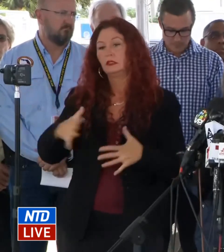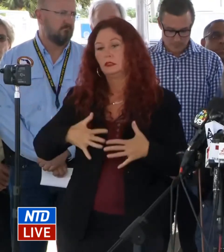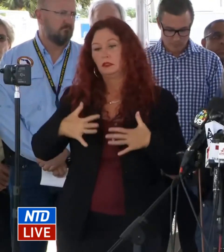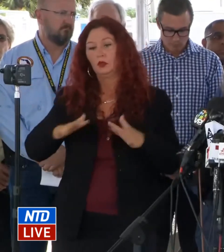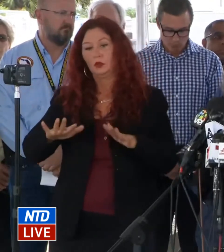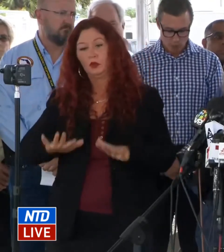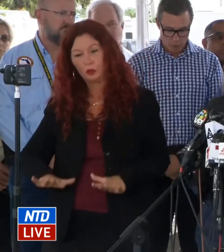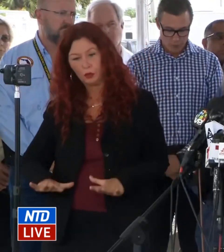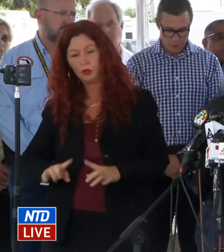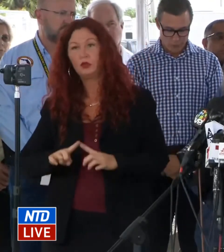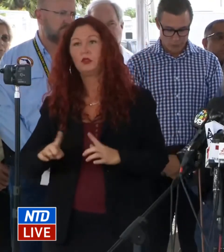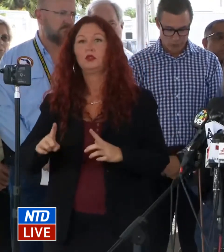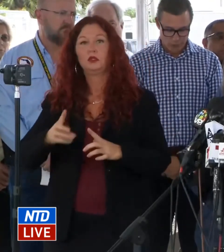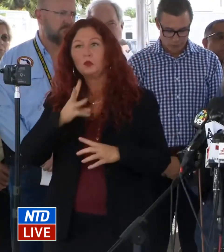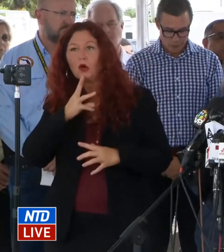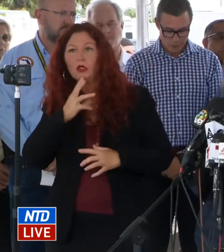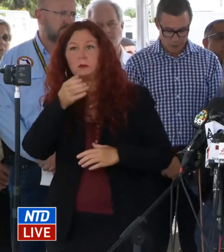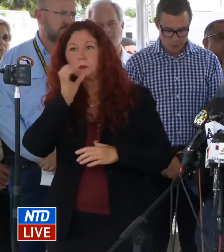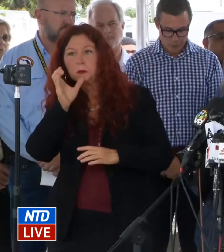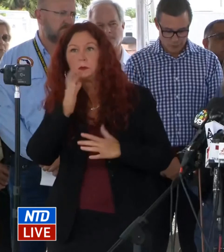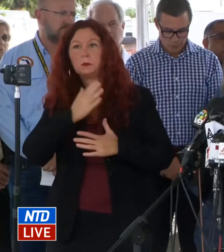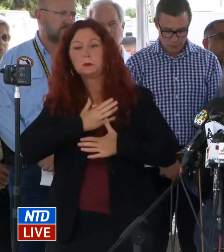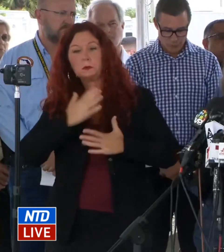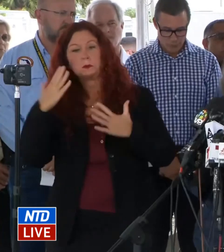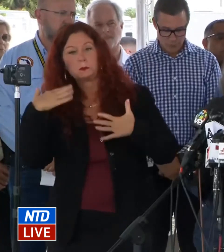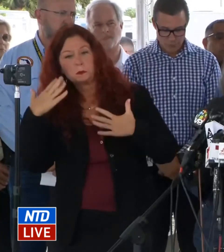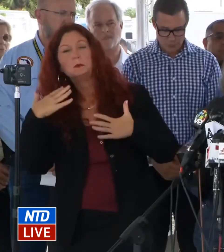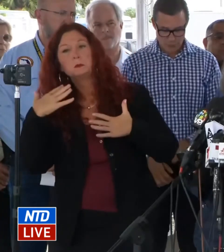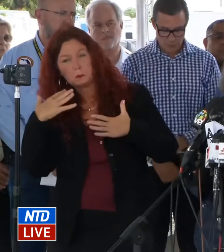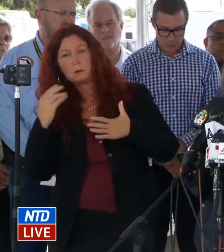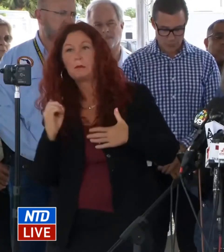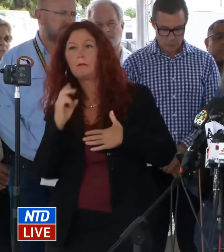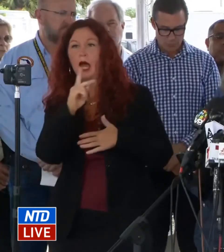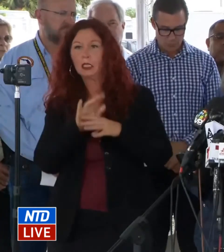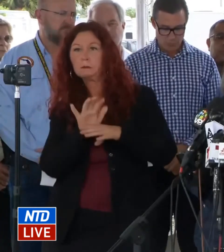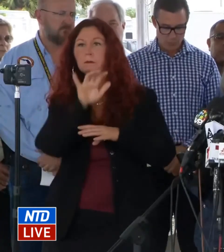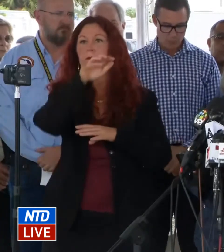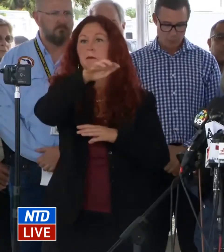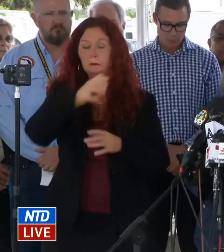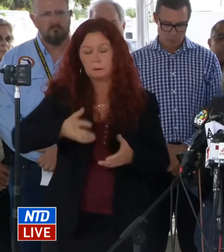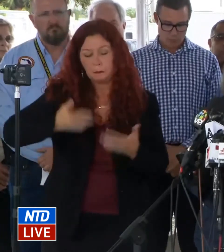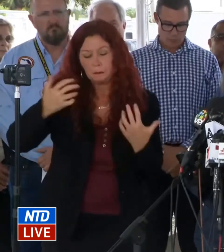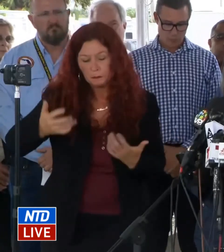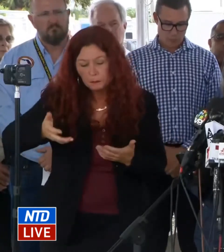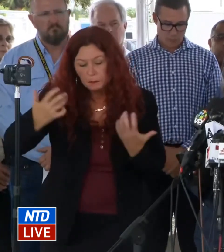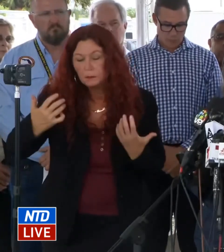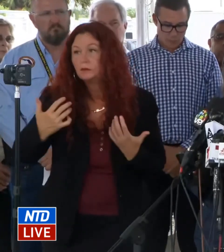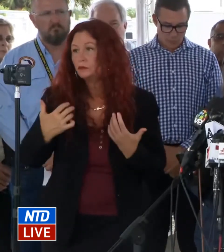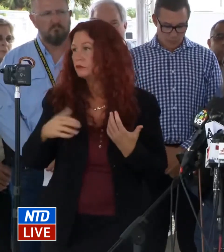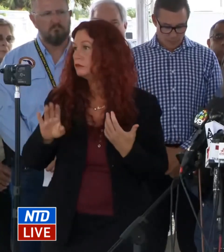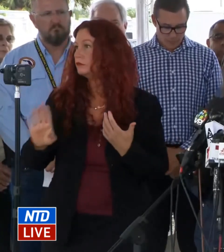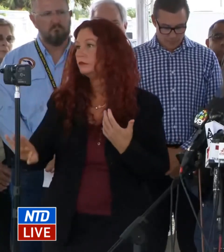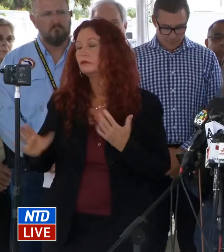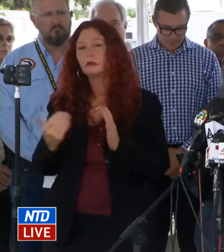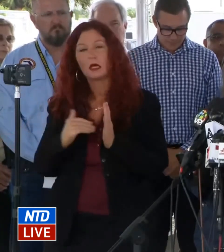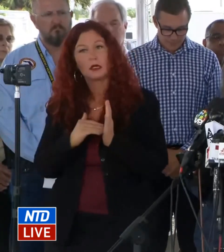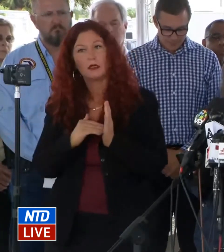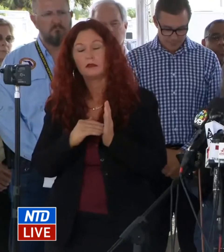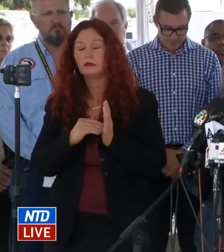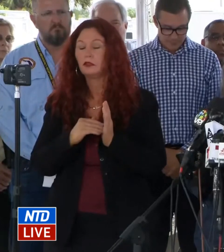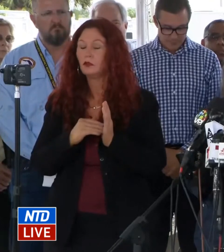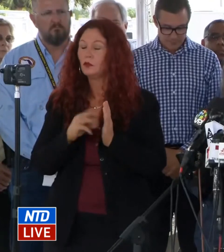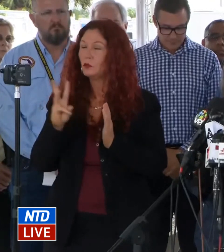grueling work. I cannot express enough how grateful we are for their service,